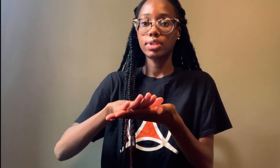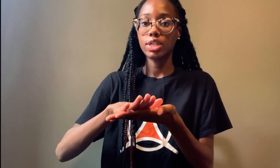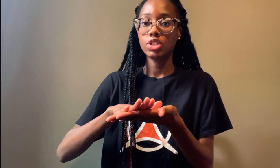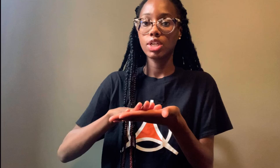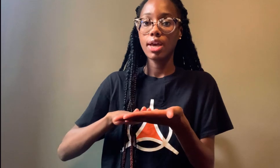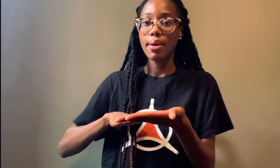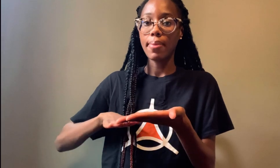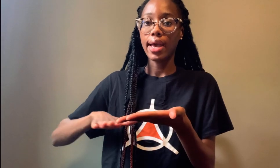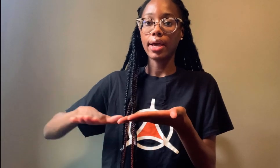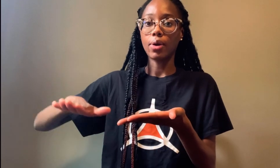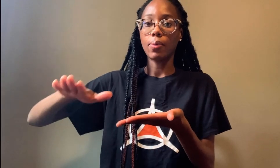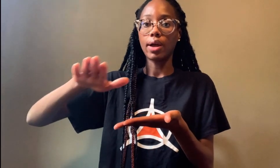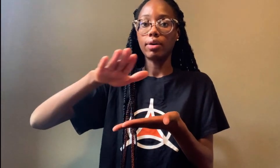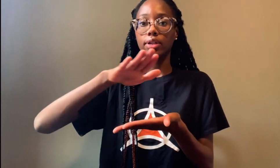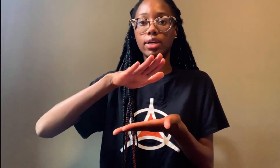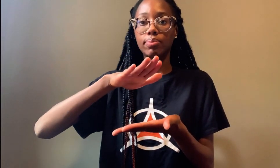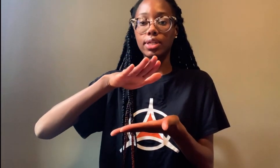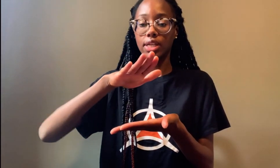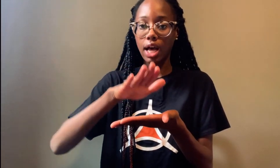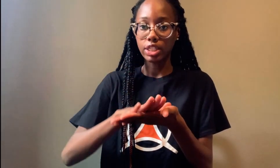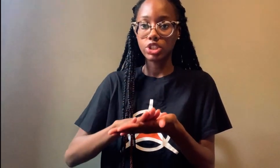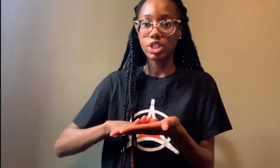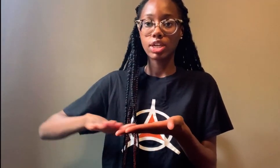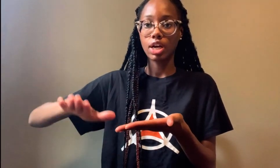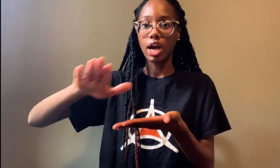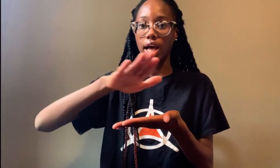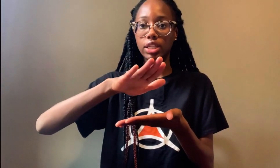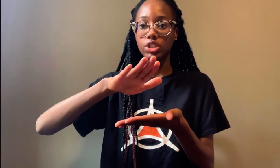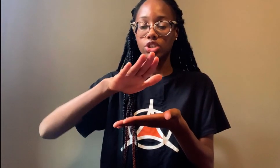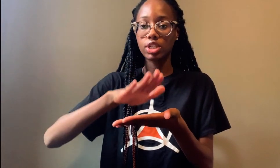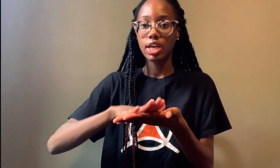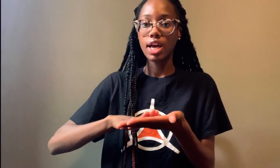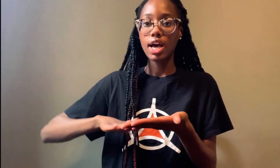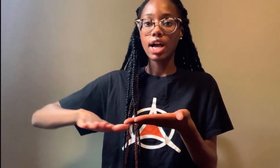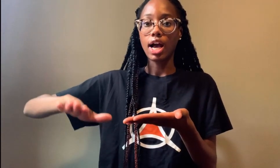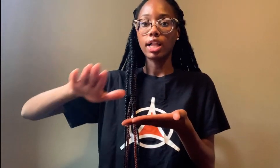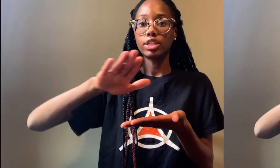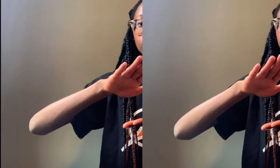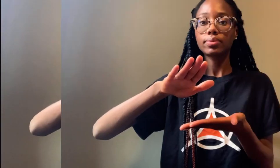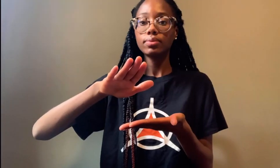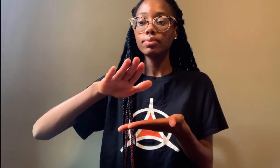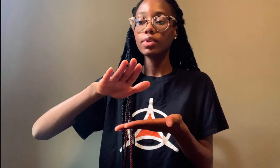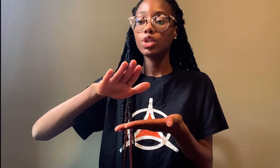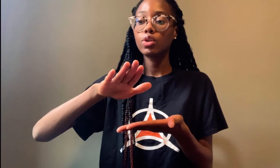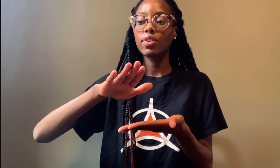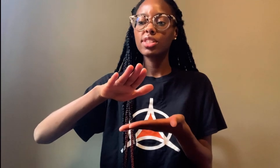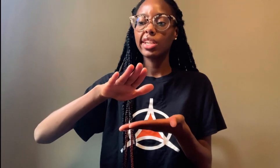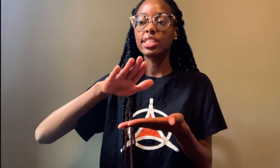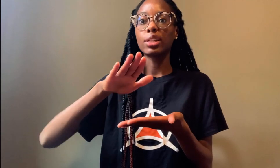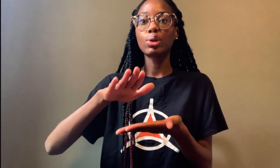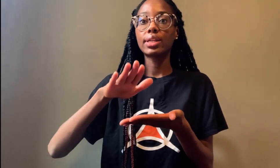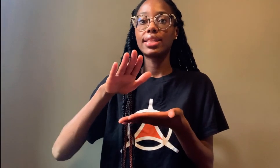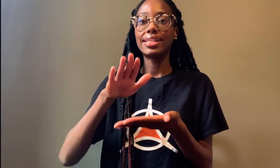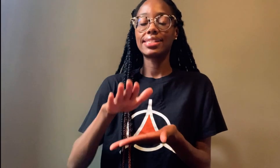Touch, back, around, and up. That's college. College. College. University is literally the